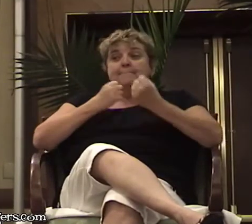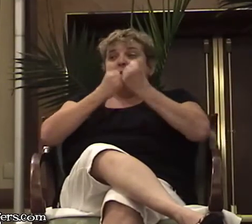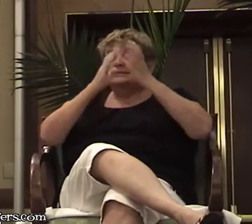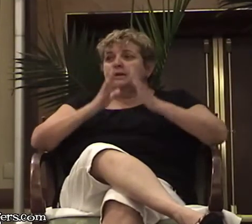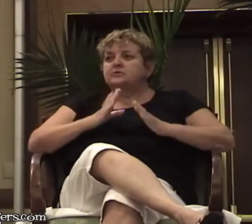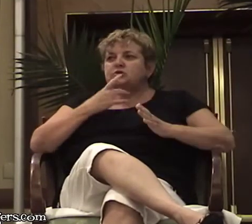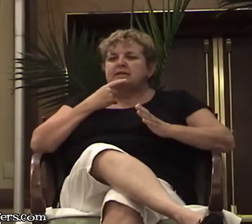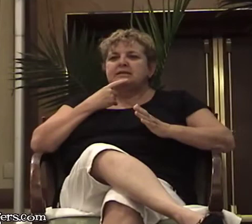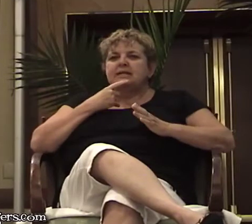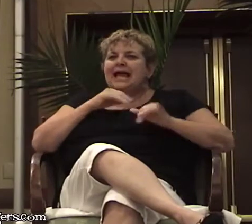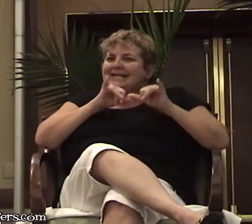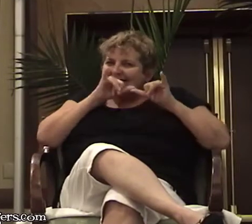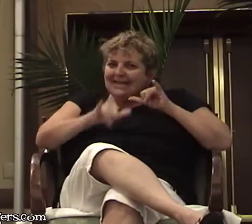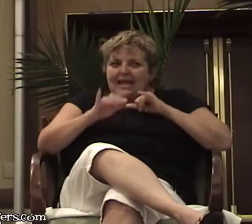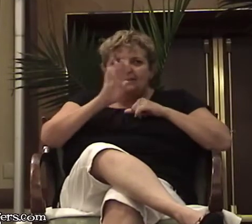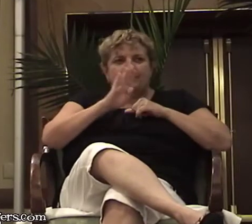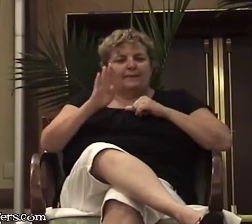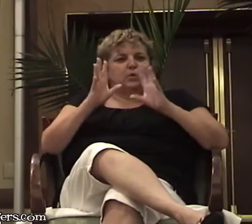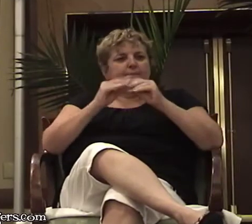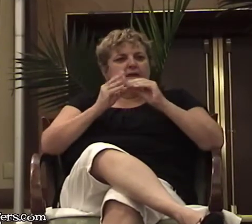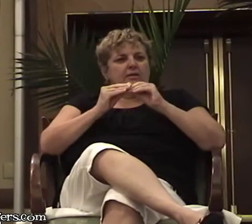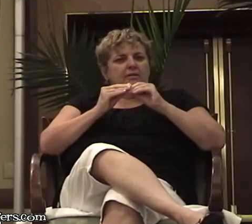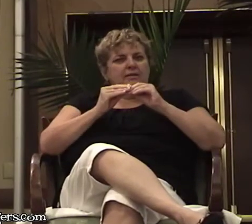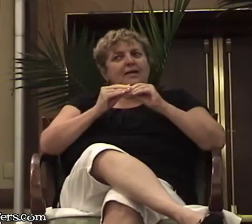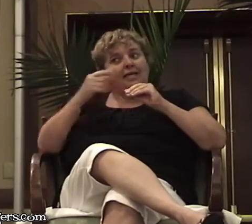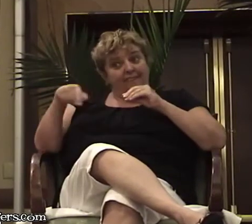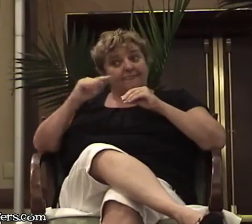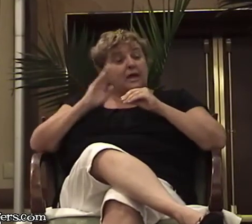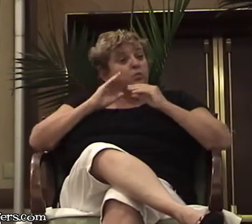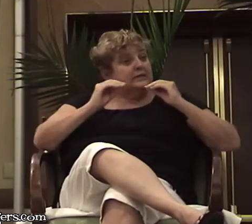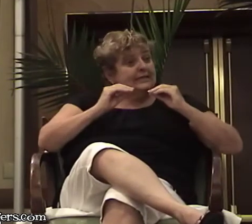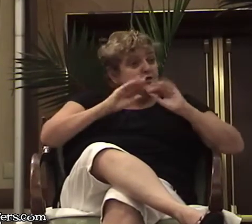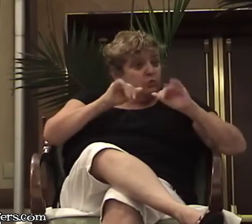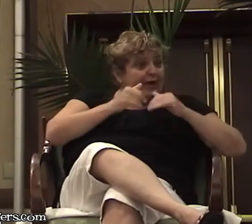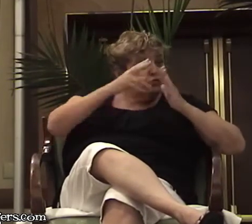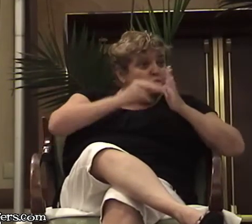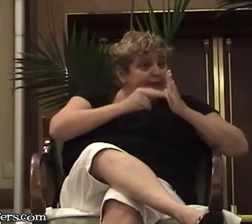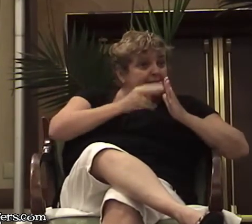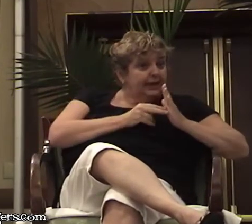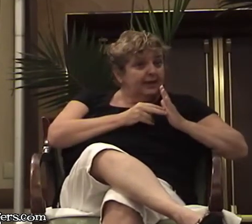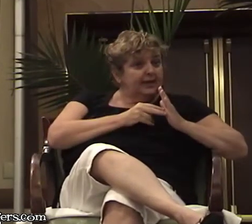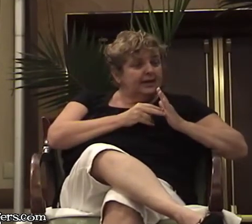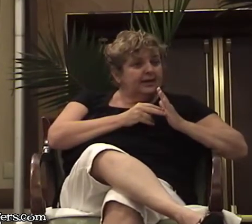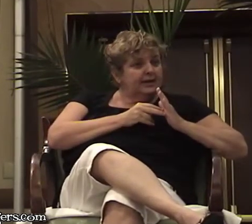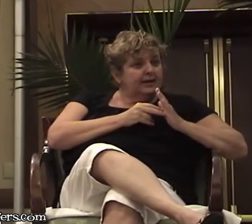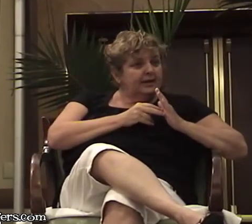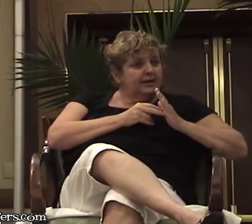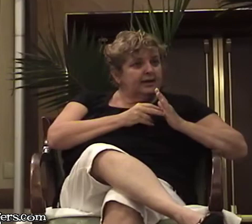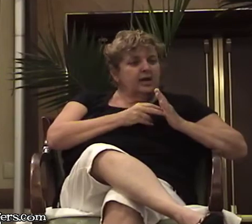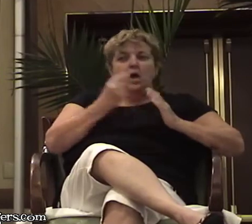Big Book meetings. She said, they'll teach you how to read, Angie. One day I'm sitting at a